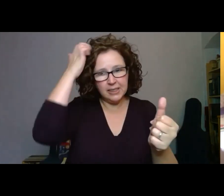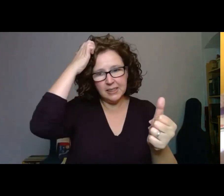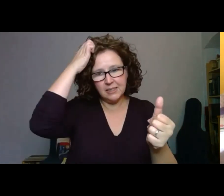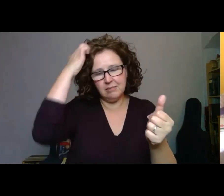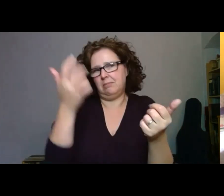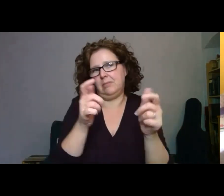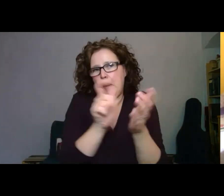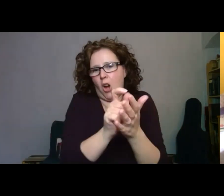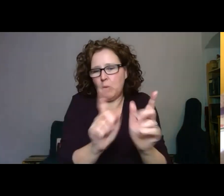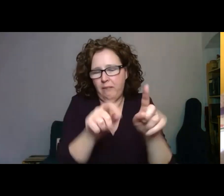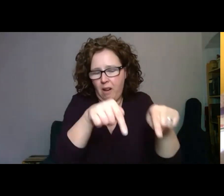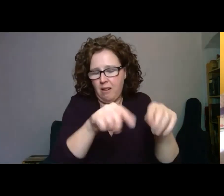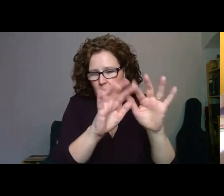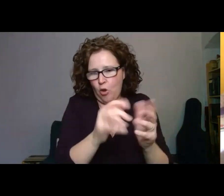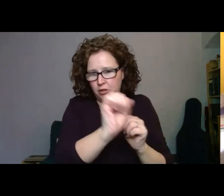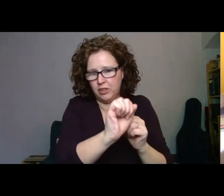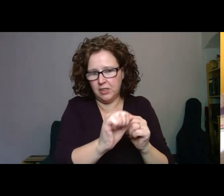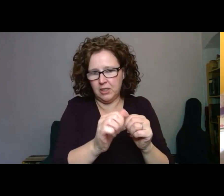can't.